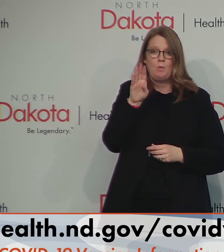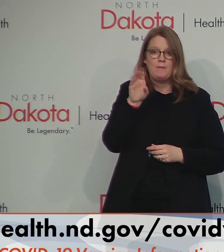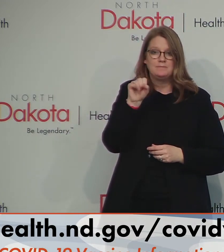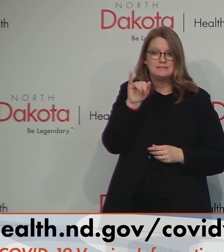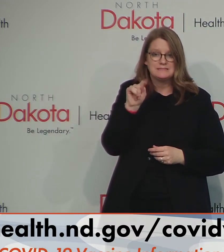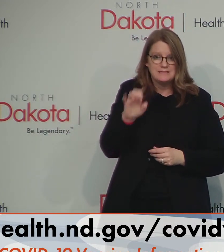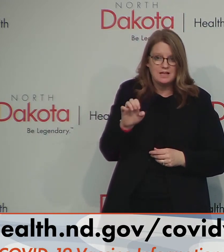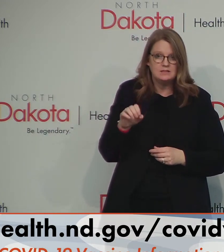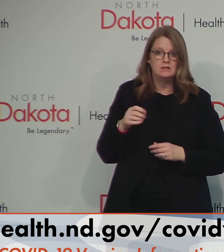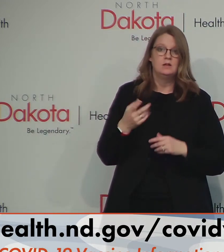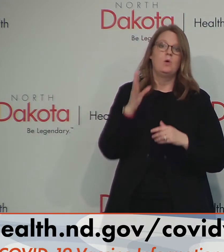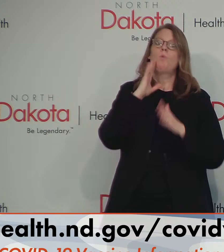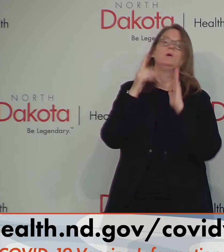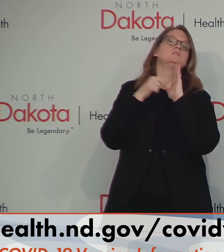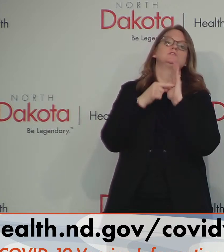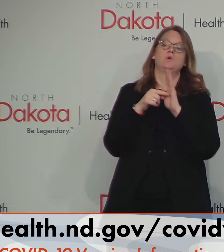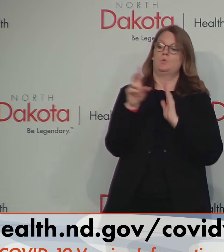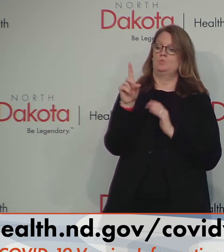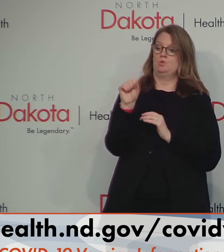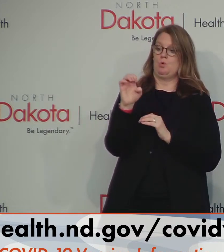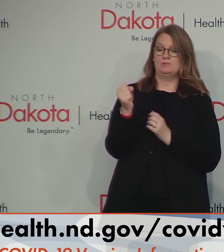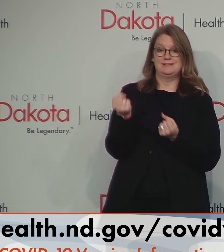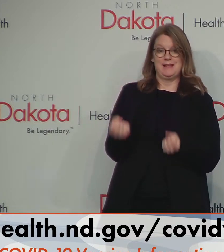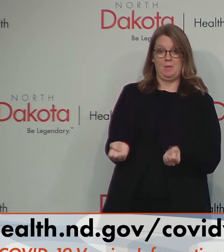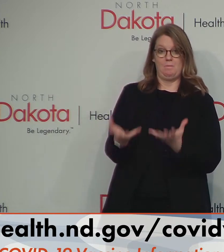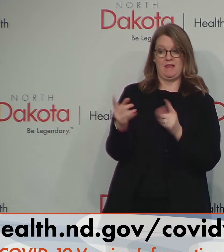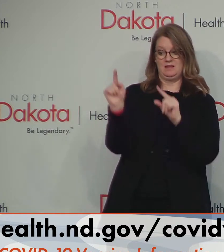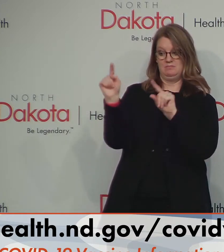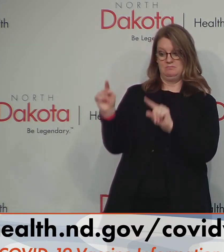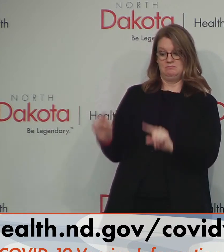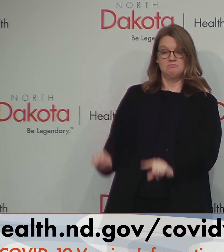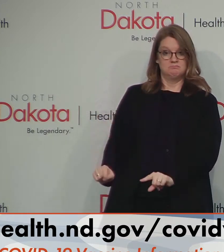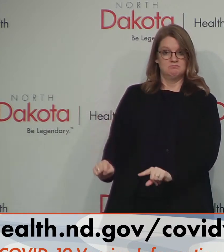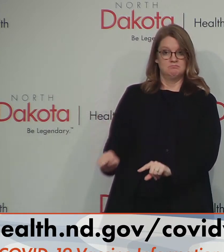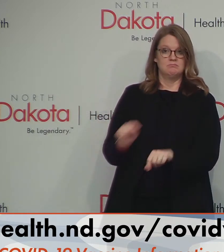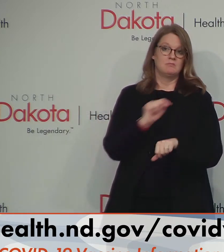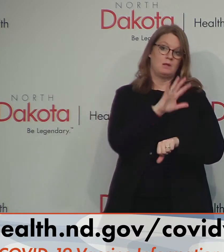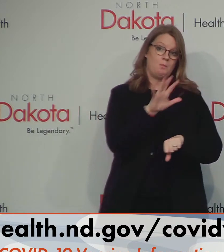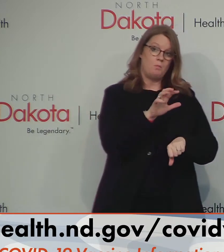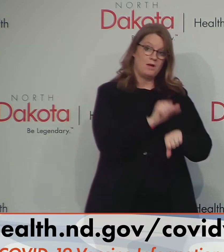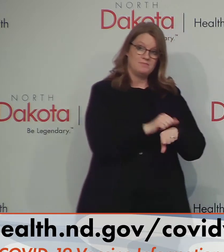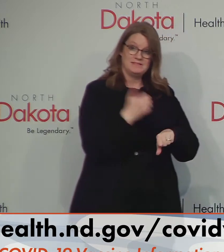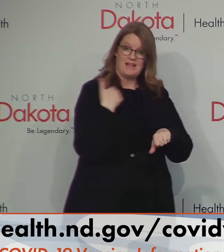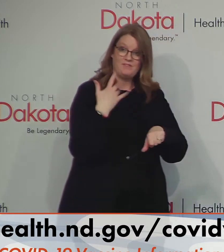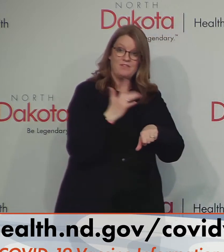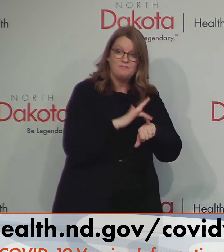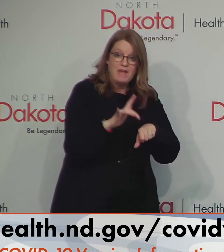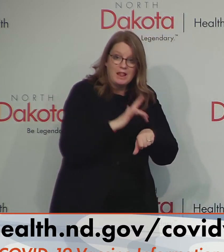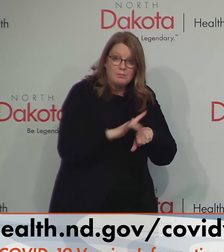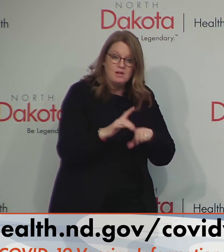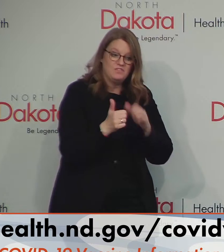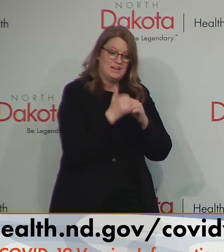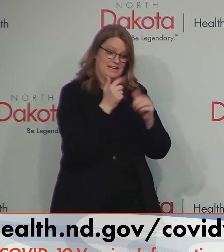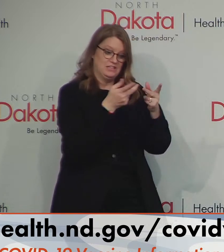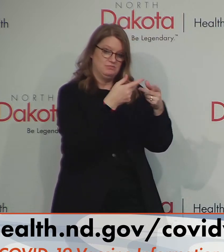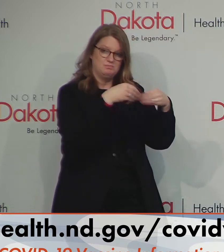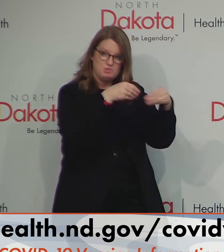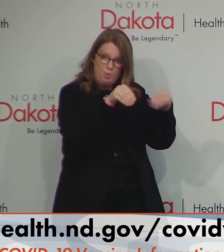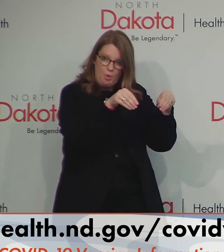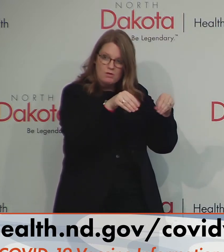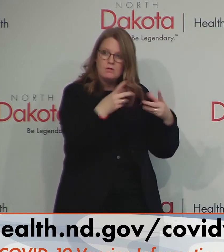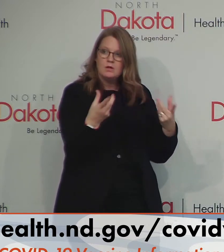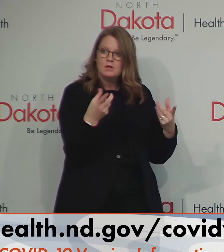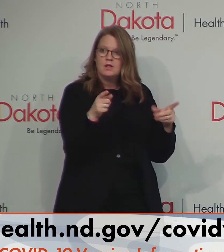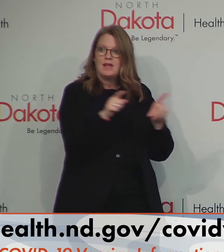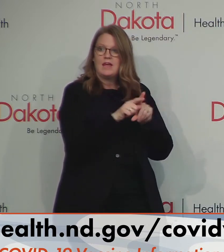how many doses they have by location, what appointments that they have available by location. And so you can also